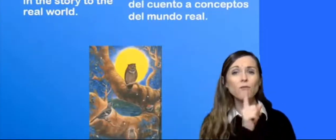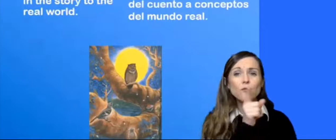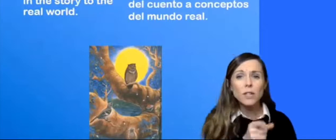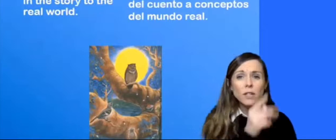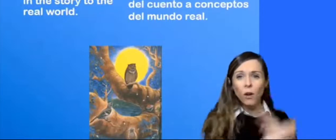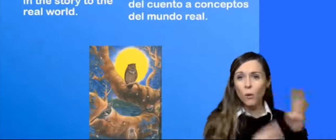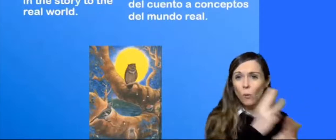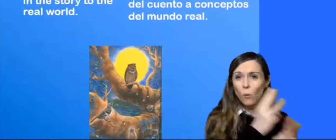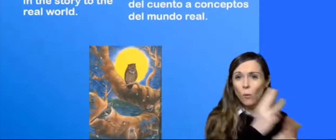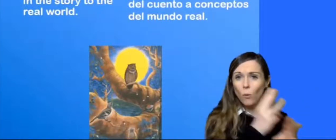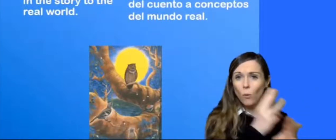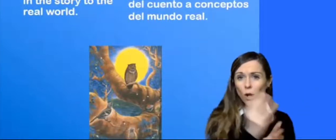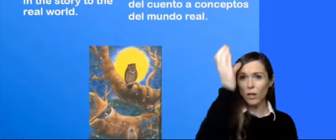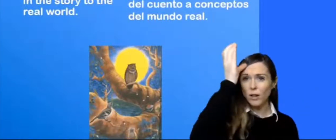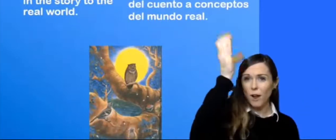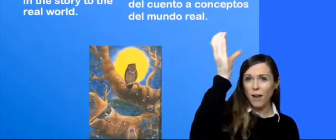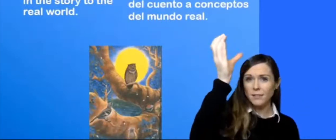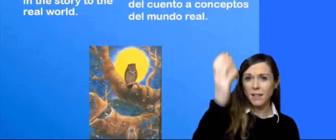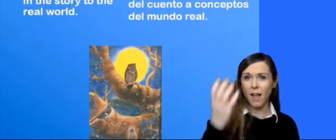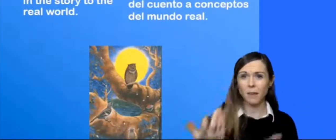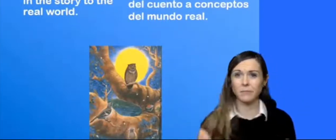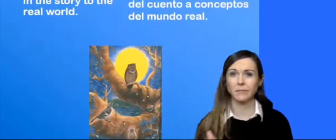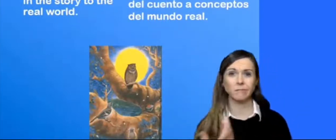Deaf readers tend to